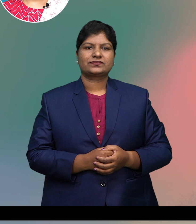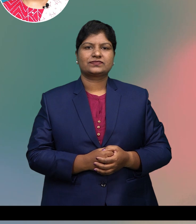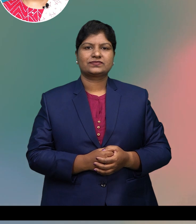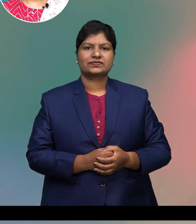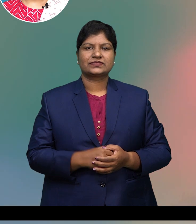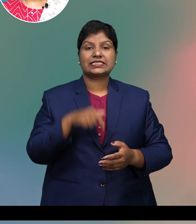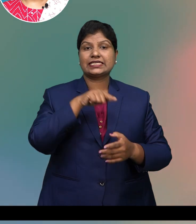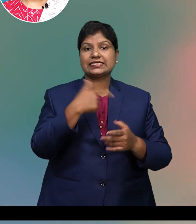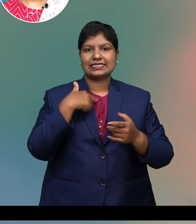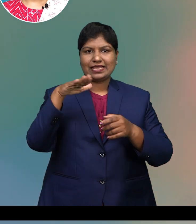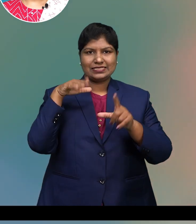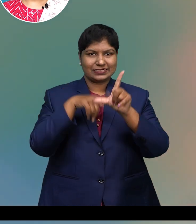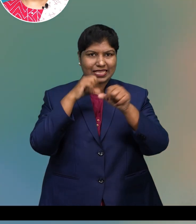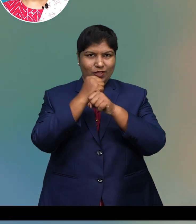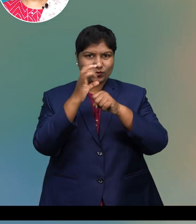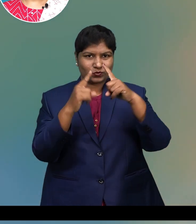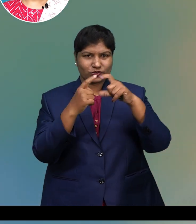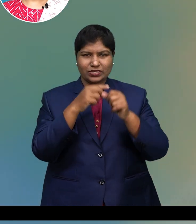On receiving the zygote,